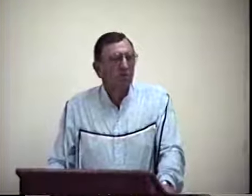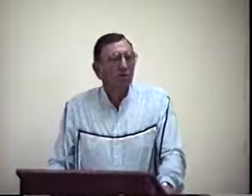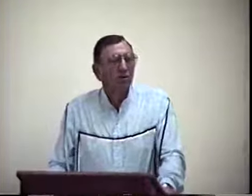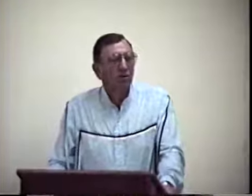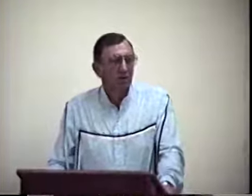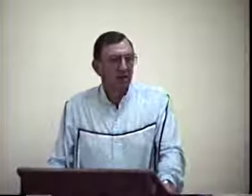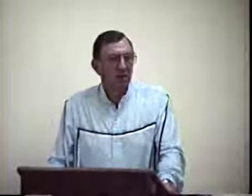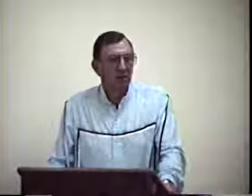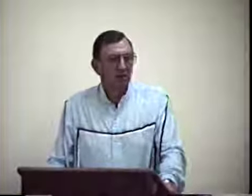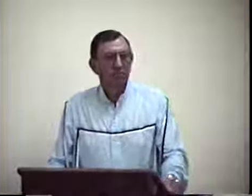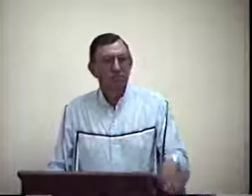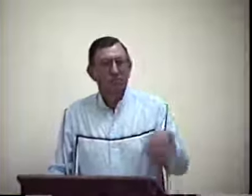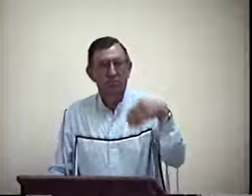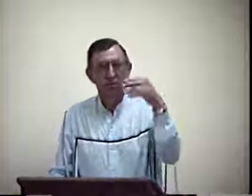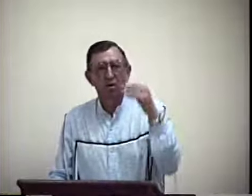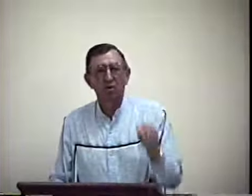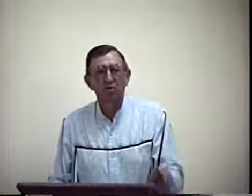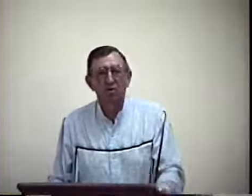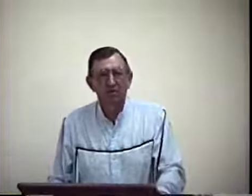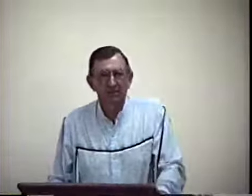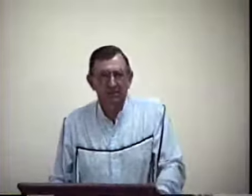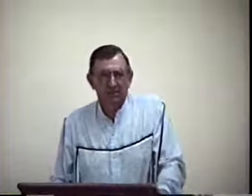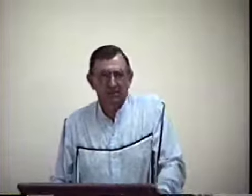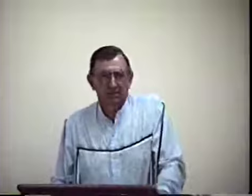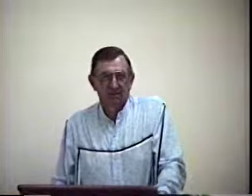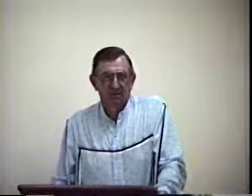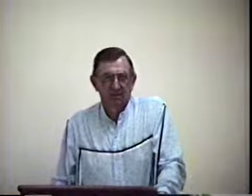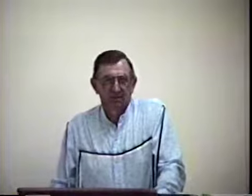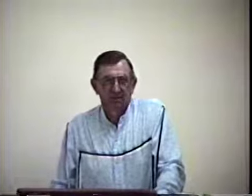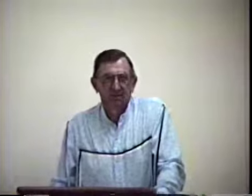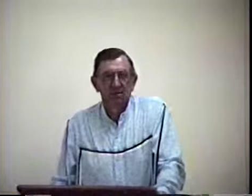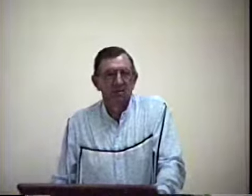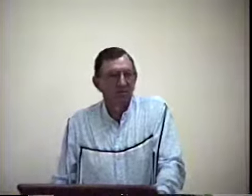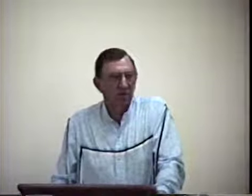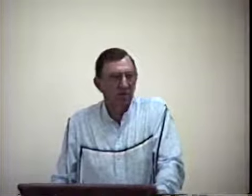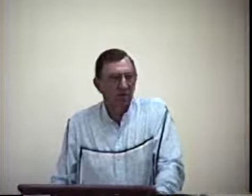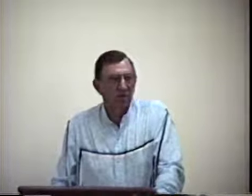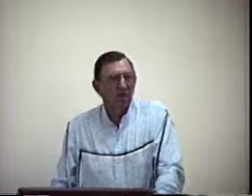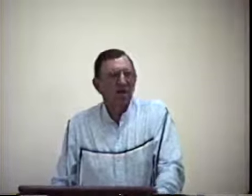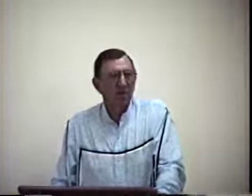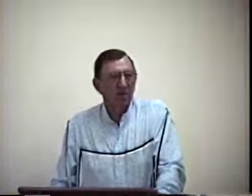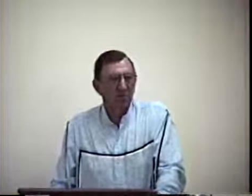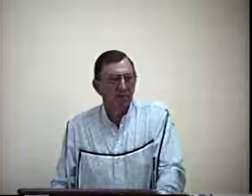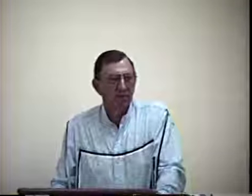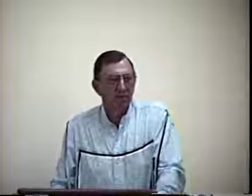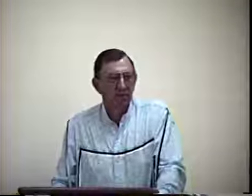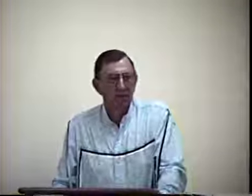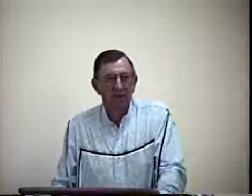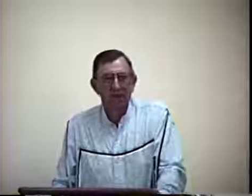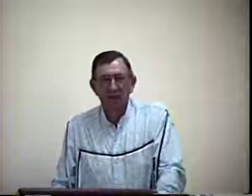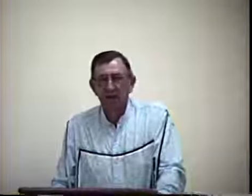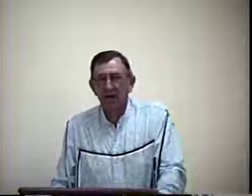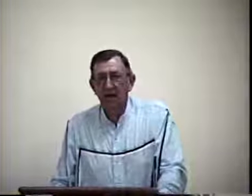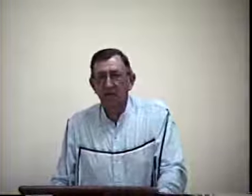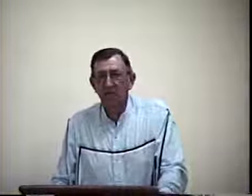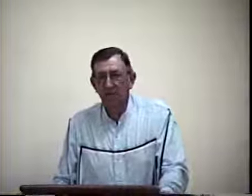be told in the cold moon months. These are the way of the Indian people. And tonight, what we'd